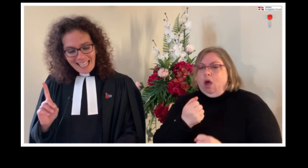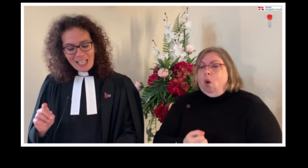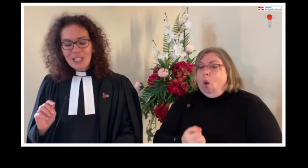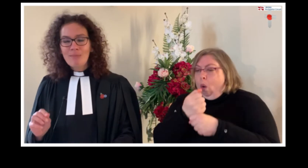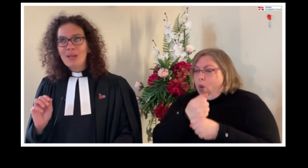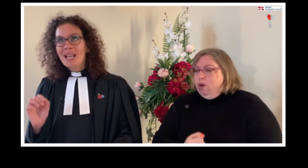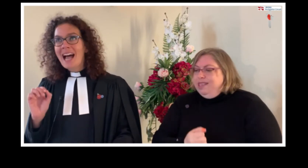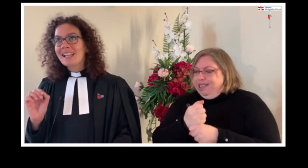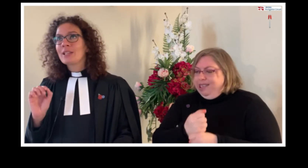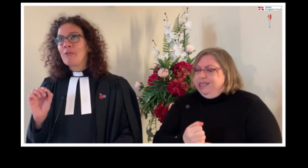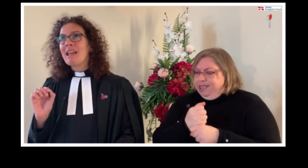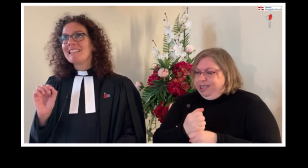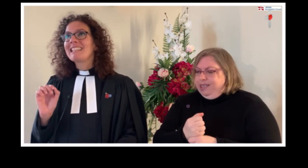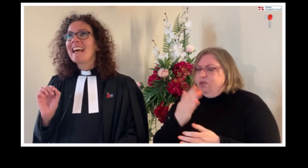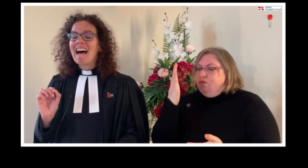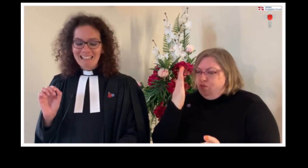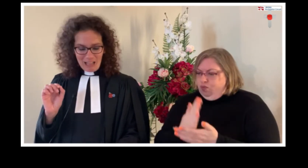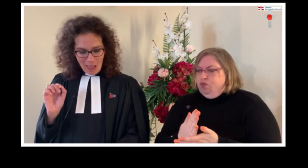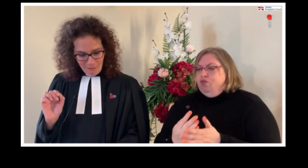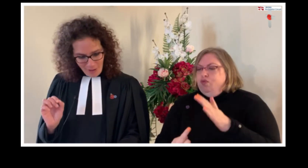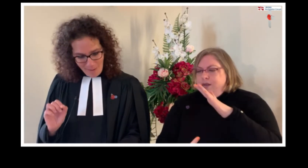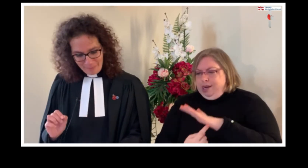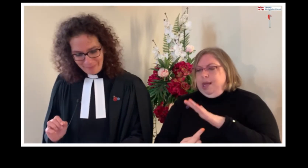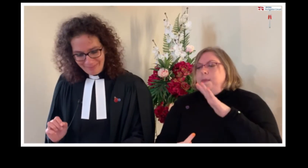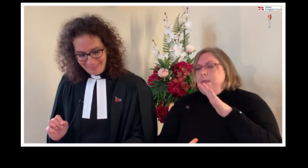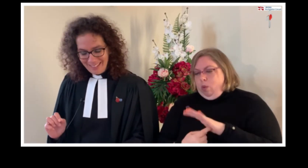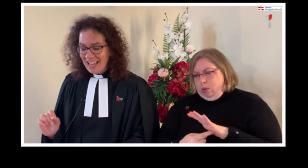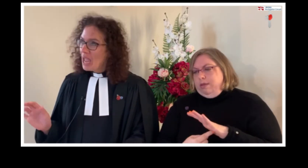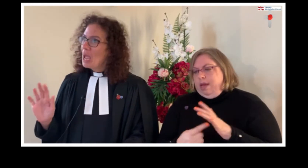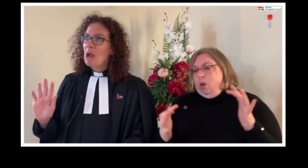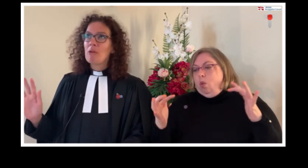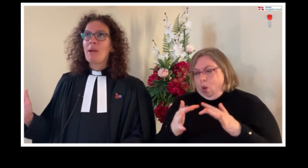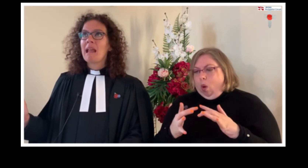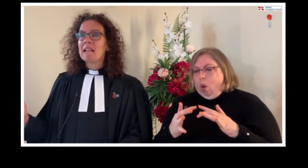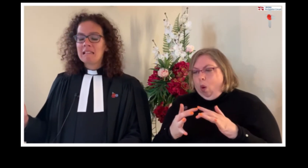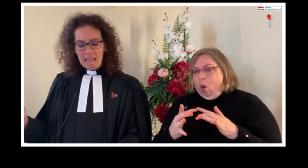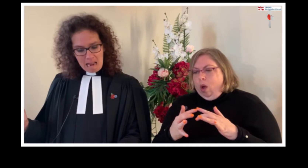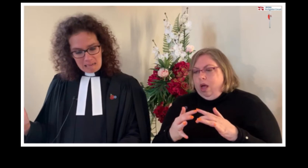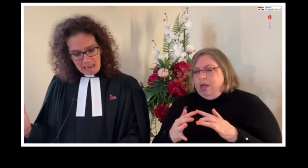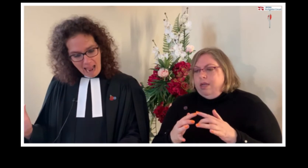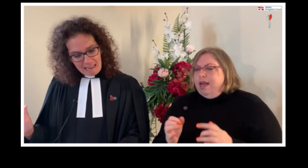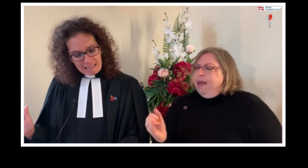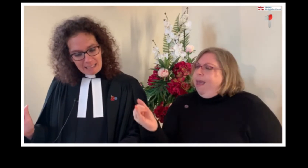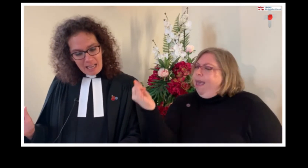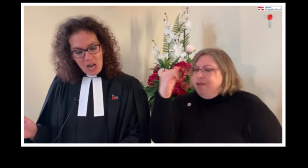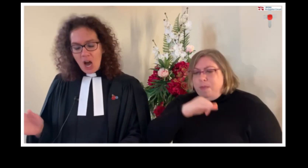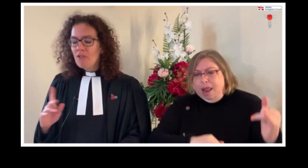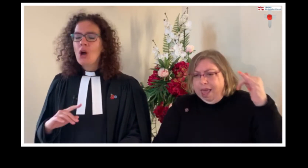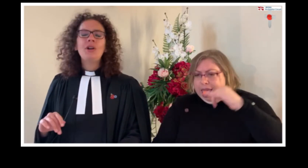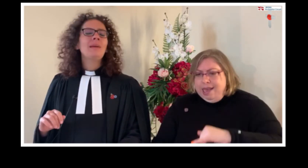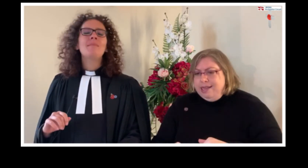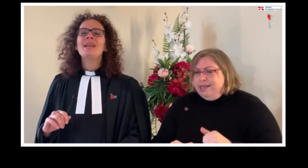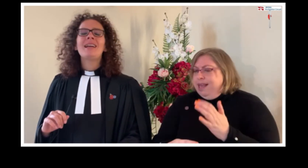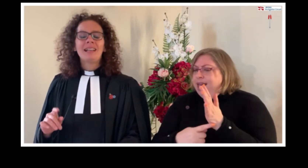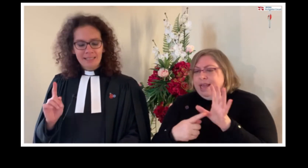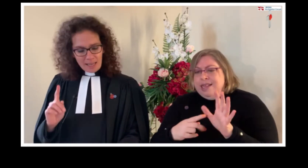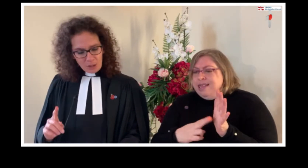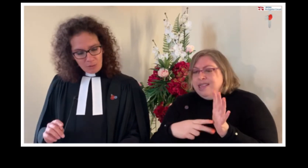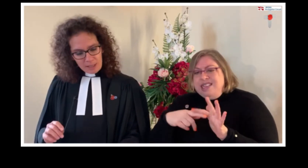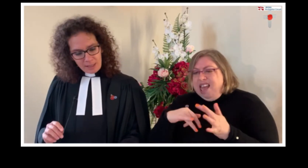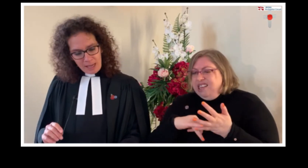are likely to be as great as ever. Aeroplanes and tanks are only